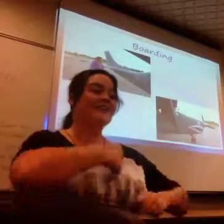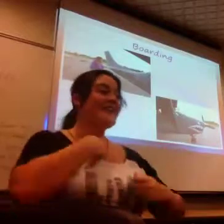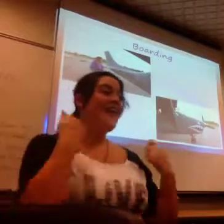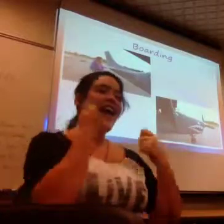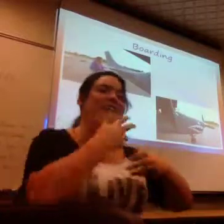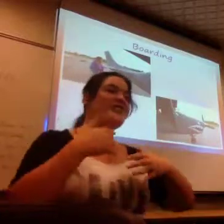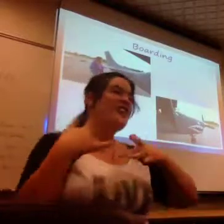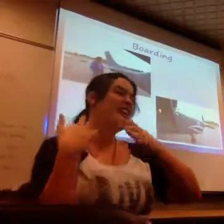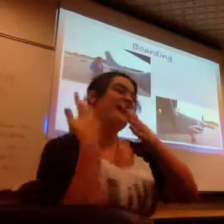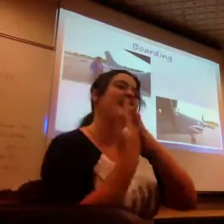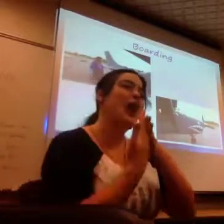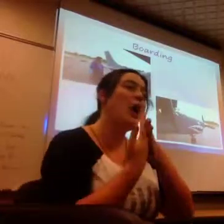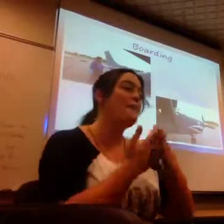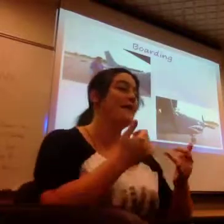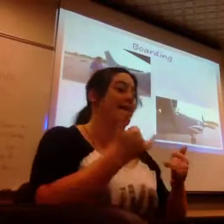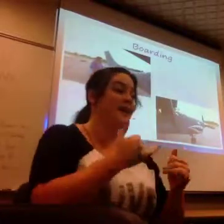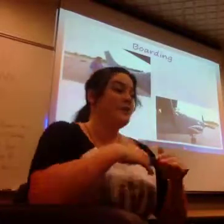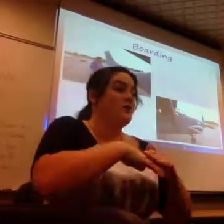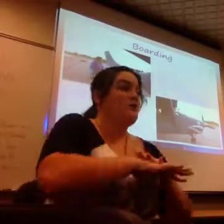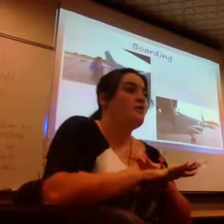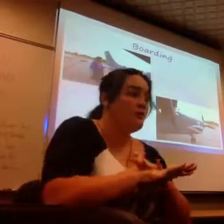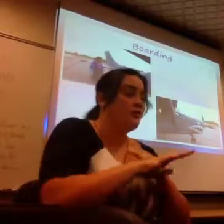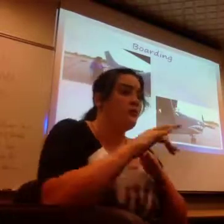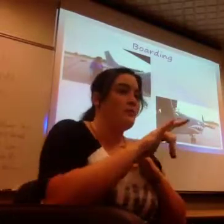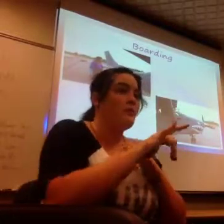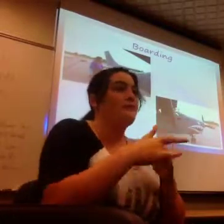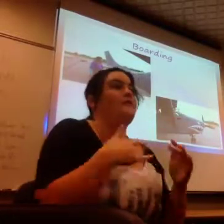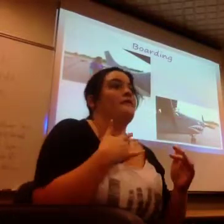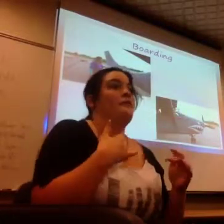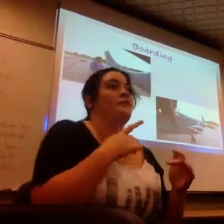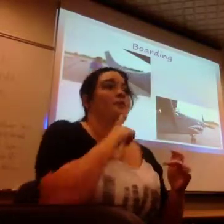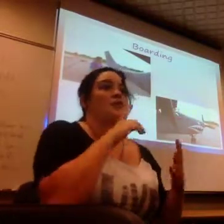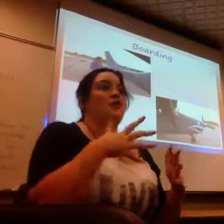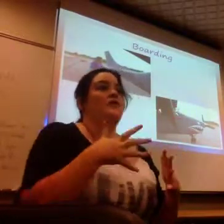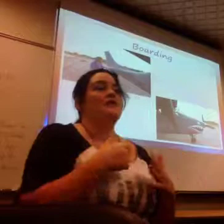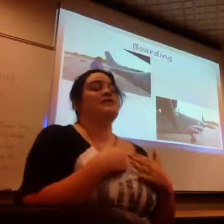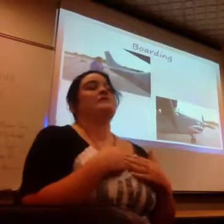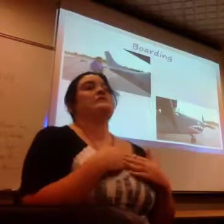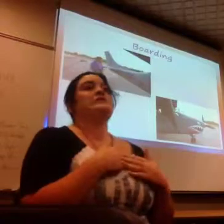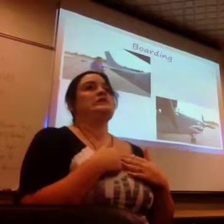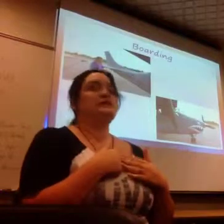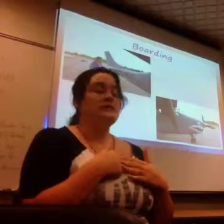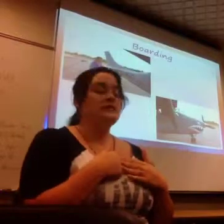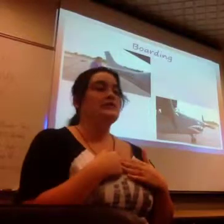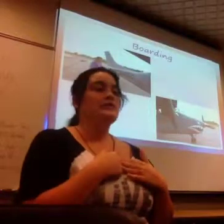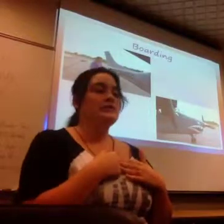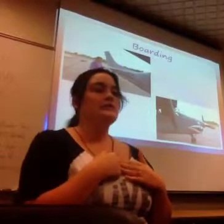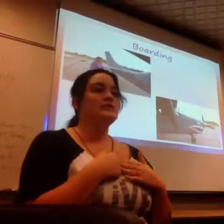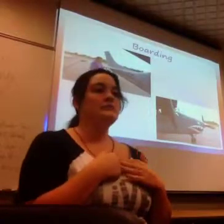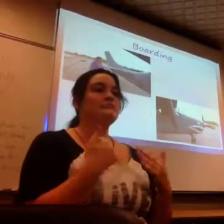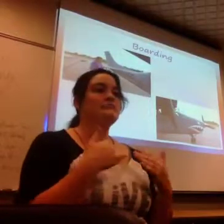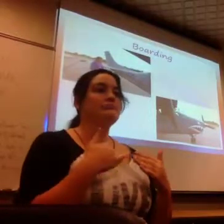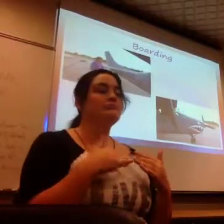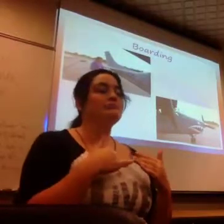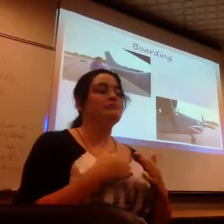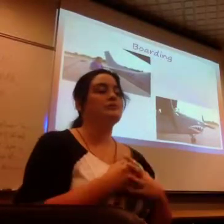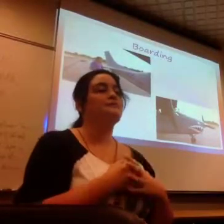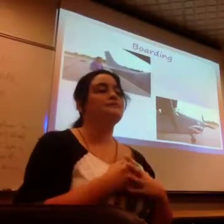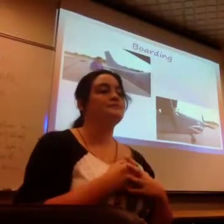I get there, because you have to stand and wait for the other people to gear up. And I just got so nervous. And